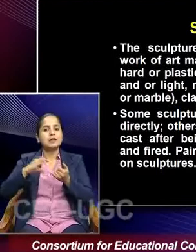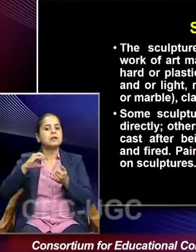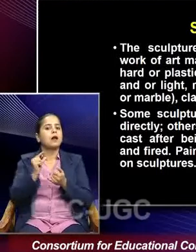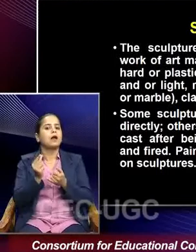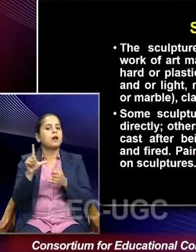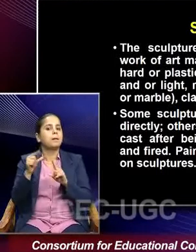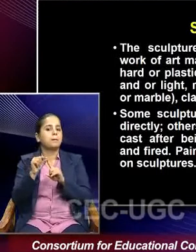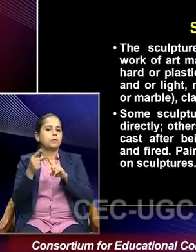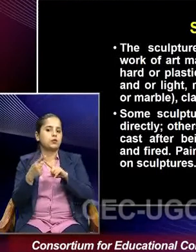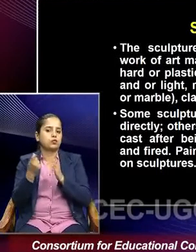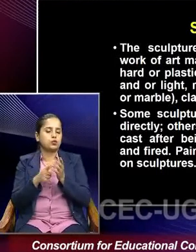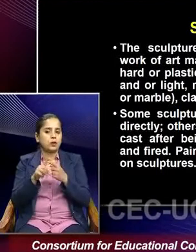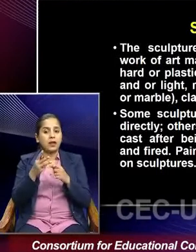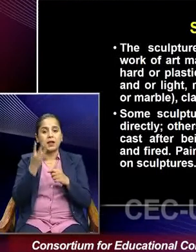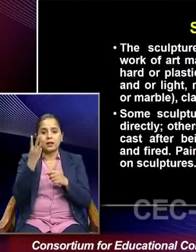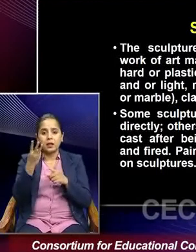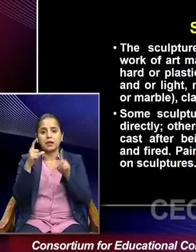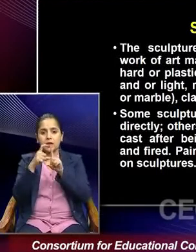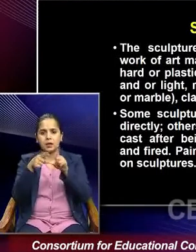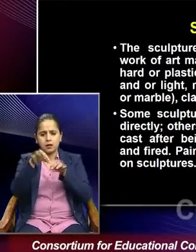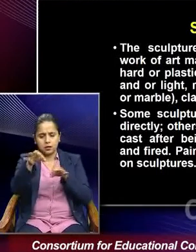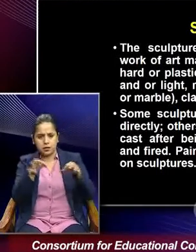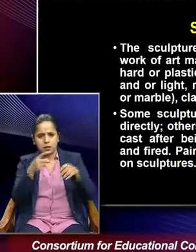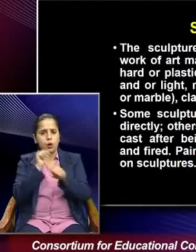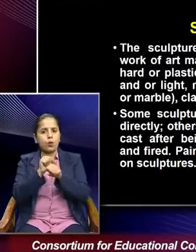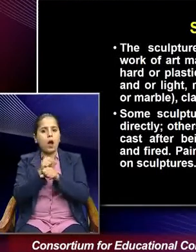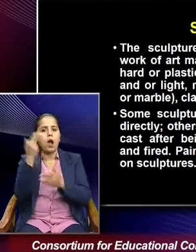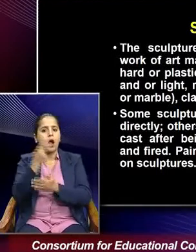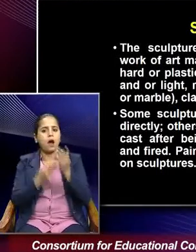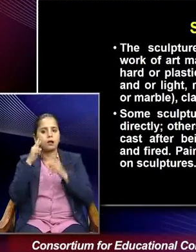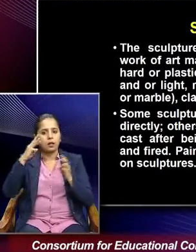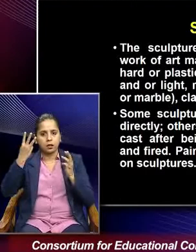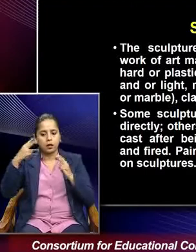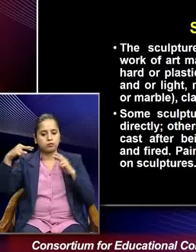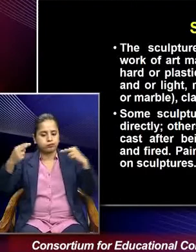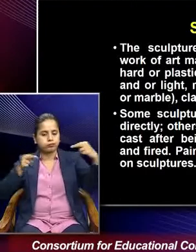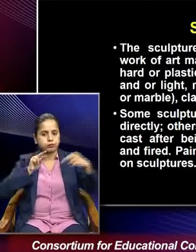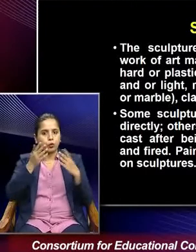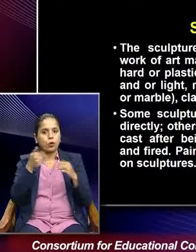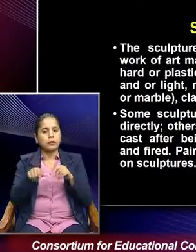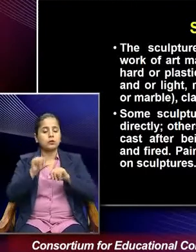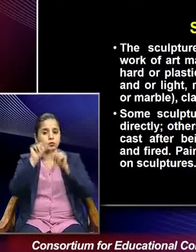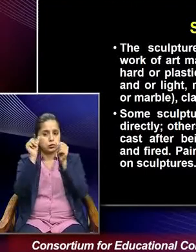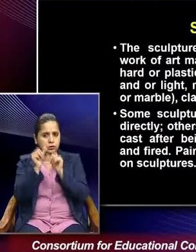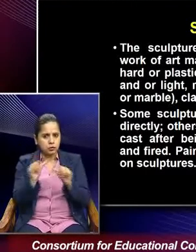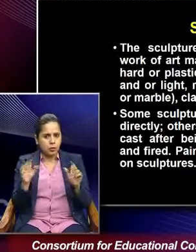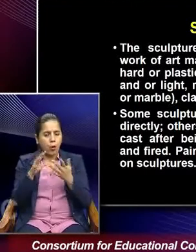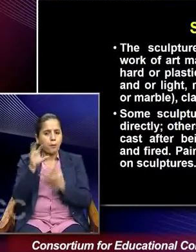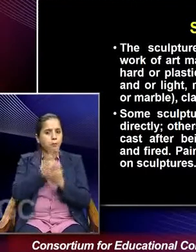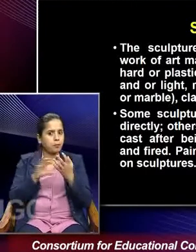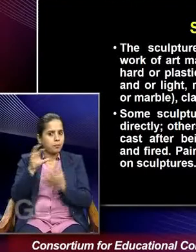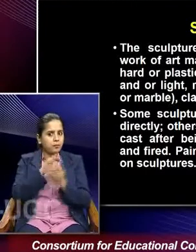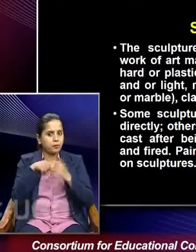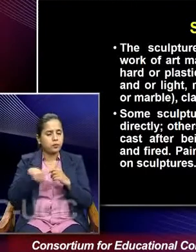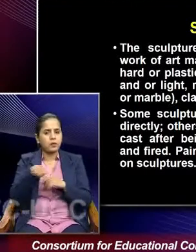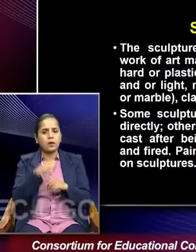sculpture is a three-dimensional work of art made by shaping or mixing